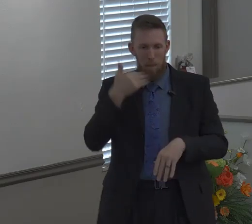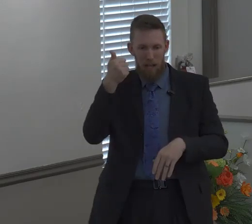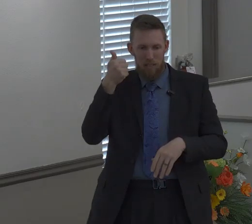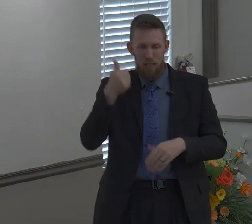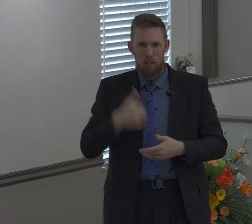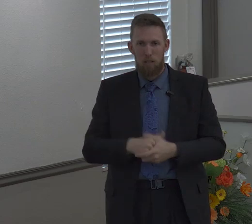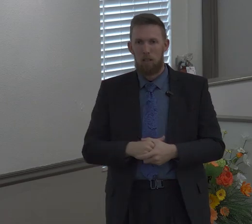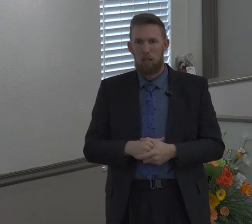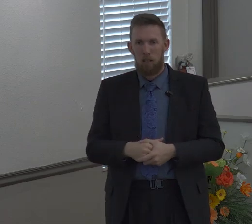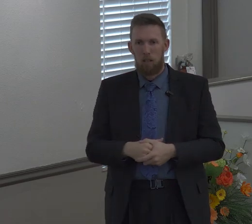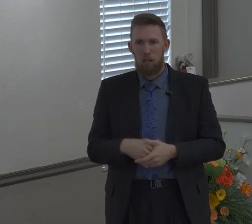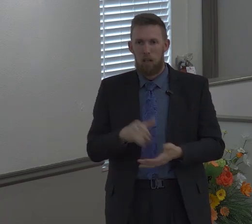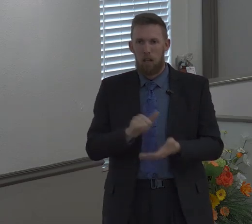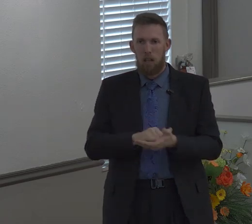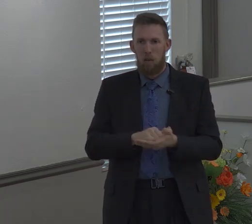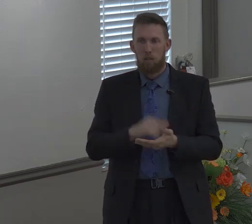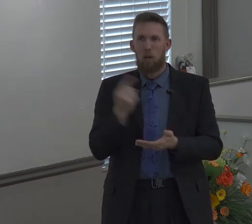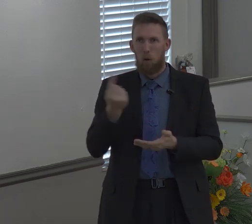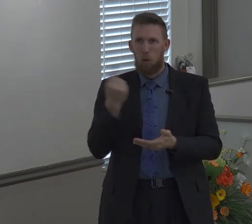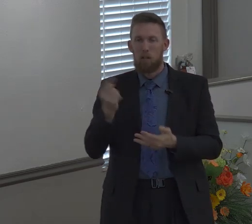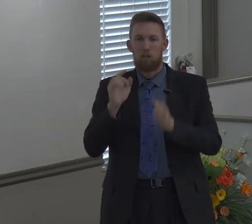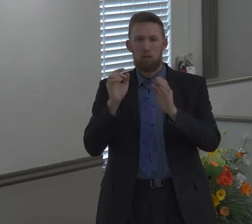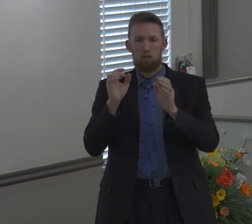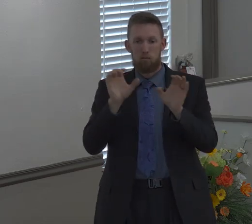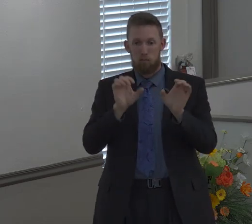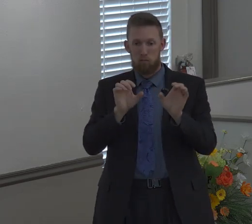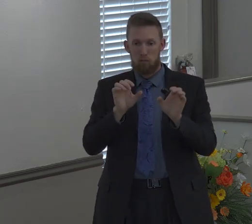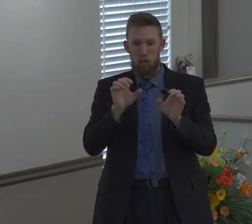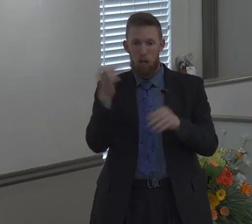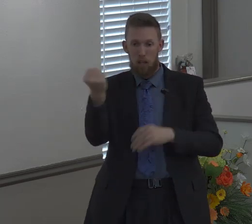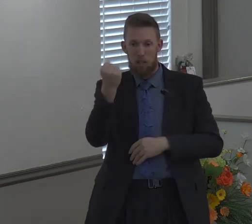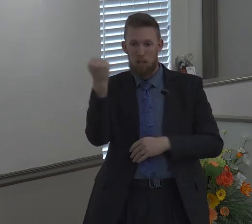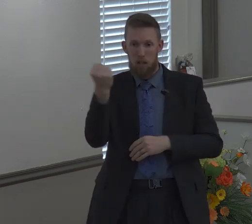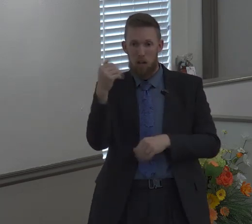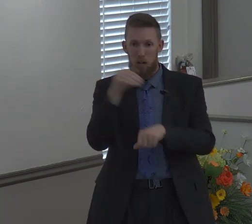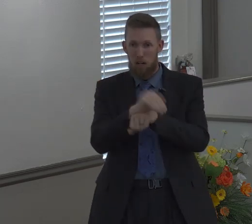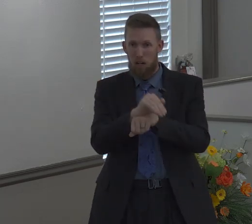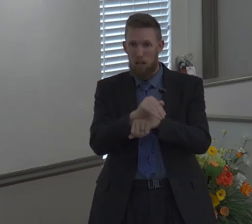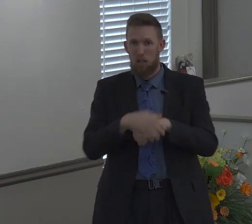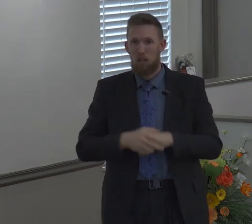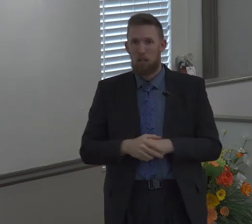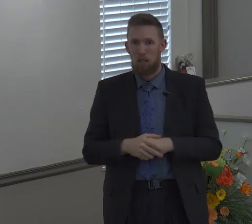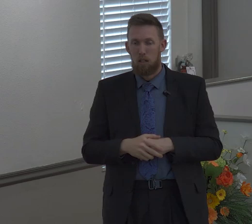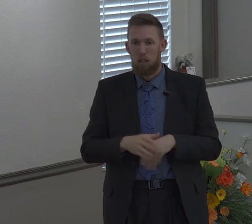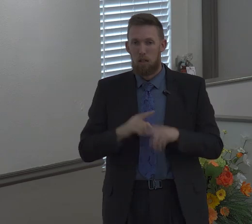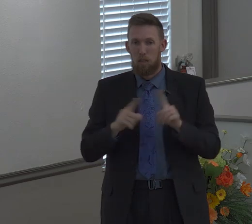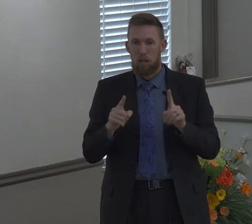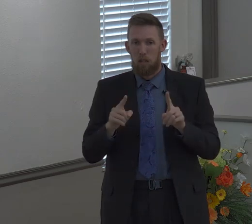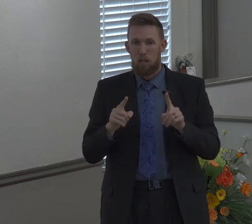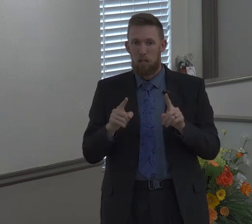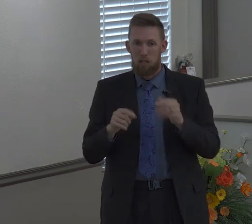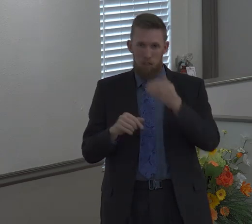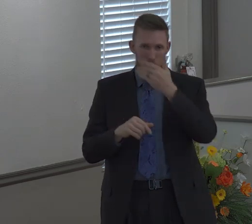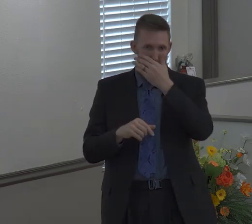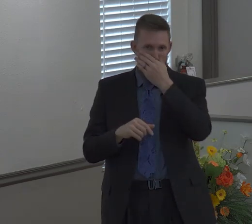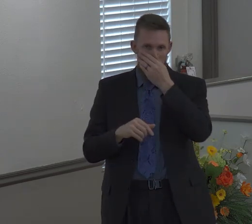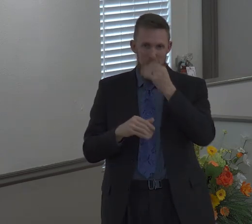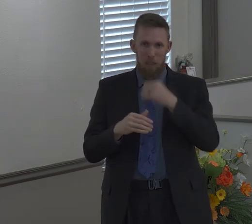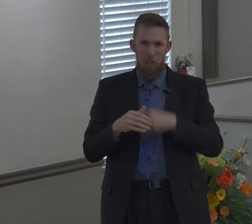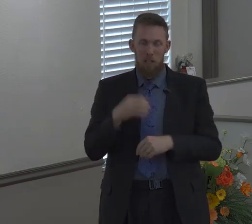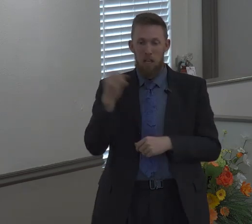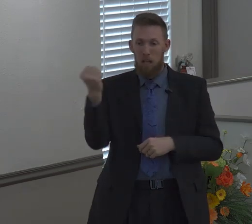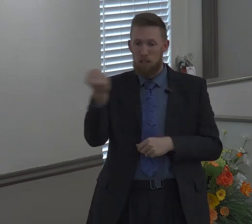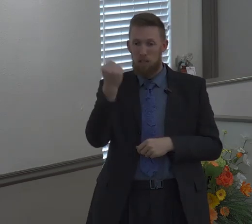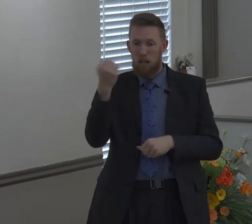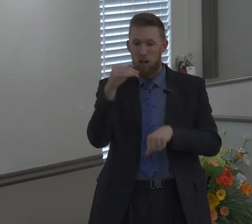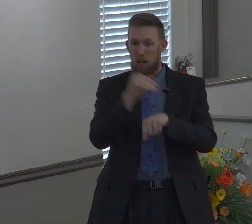best. That was Saturday night. You're going to think I'm gross when I tell you this, but Saturday night was